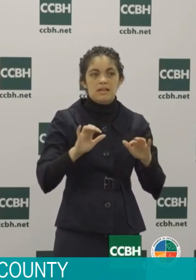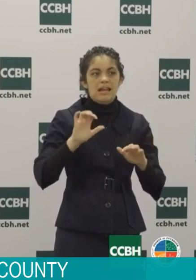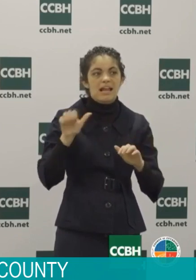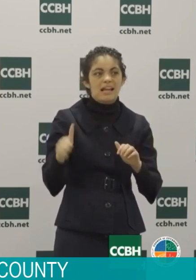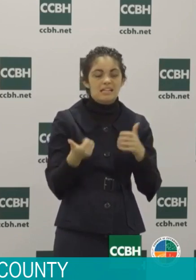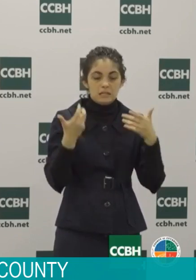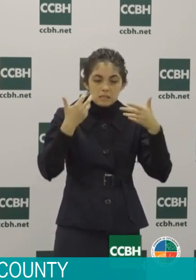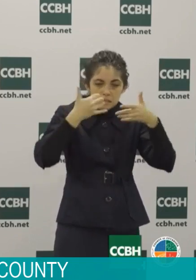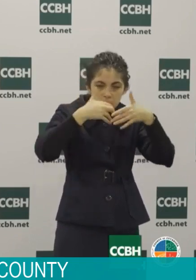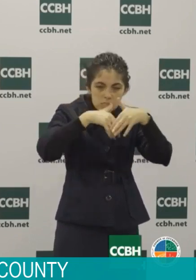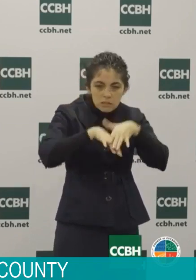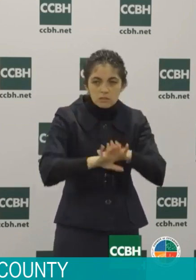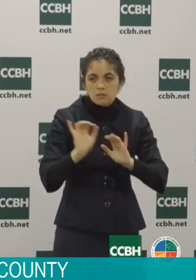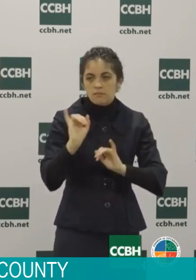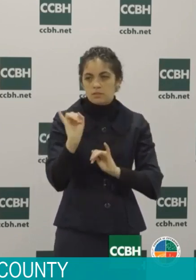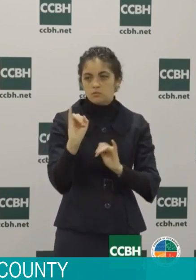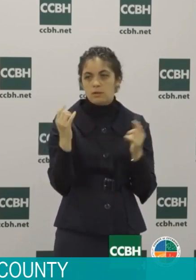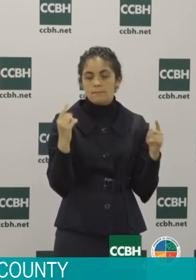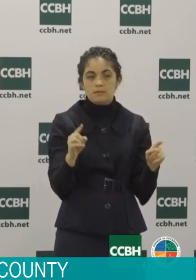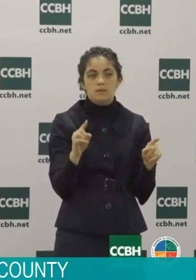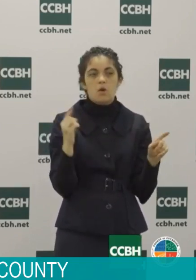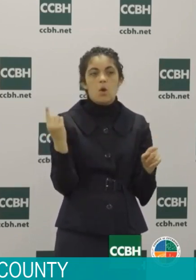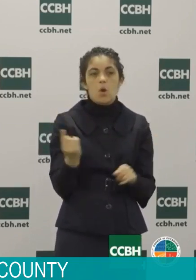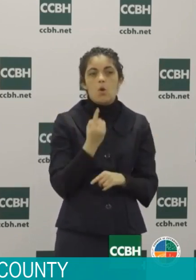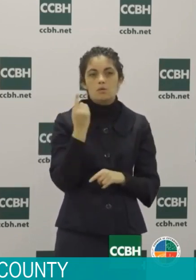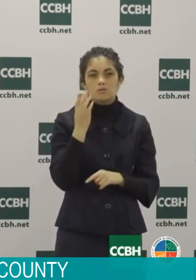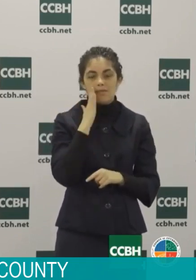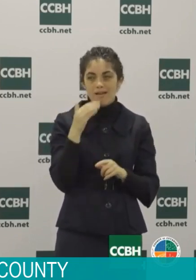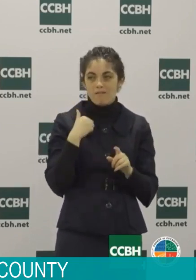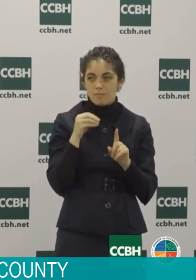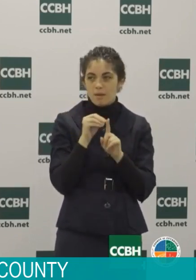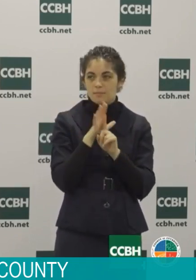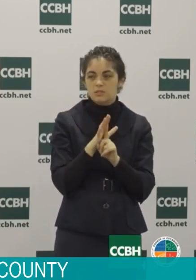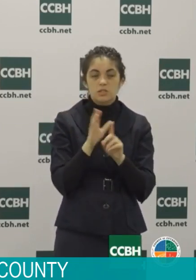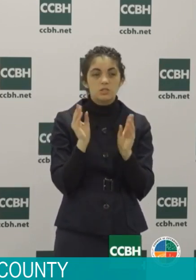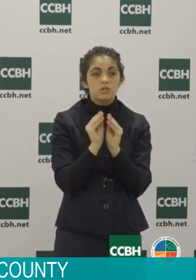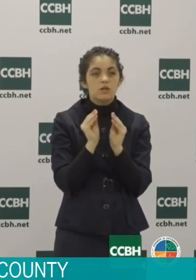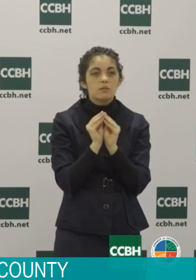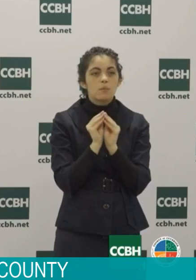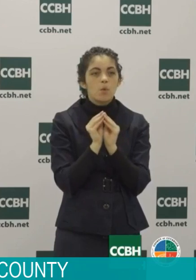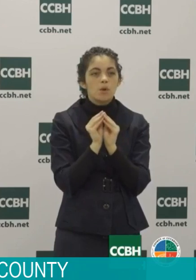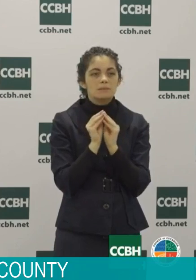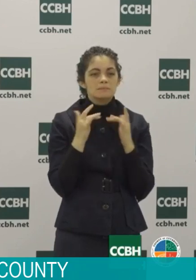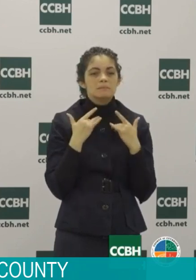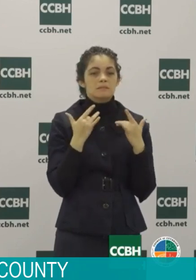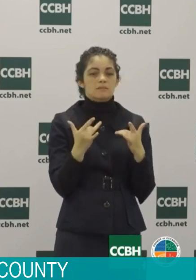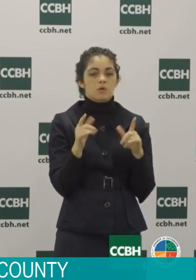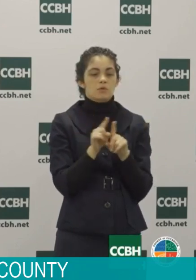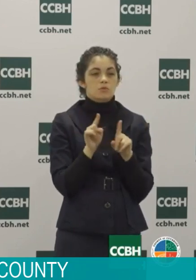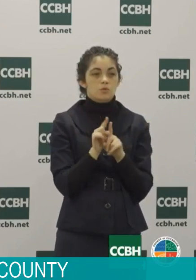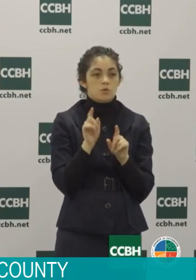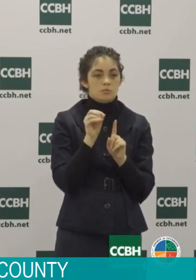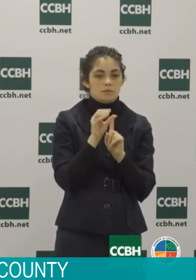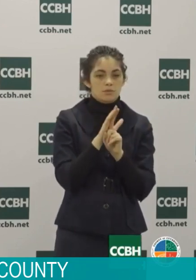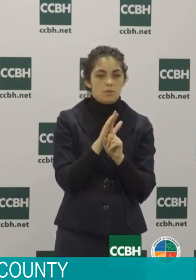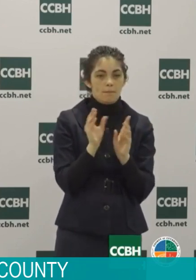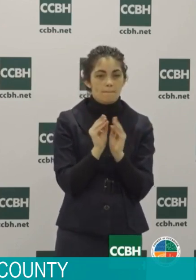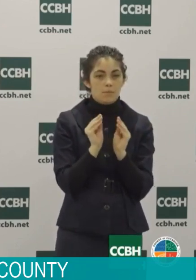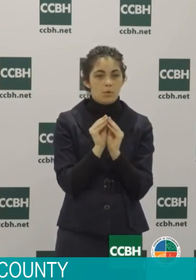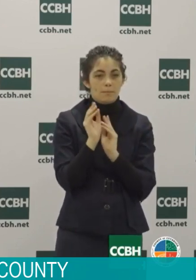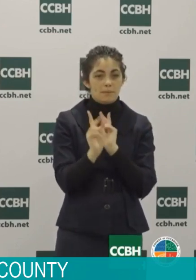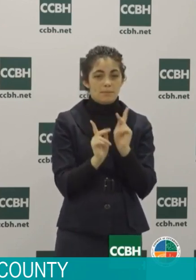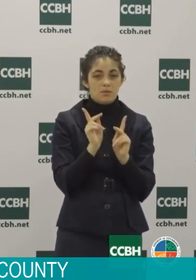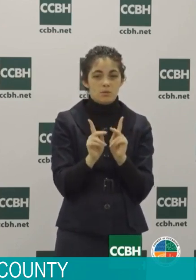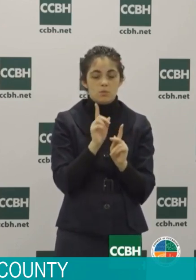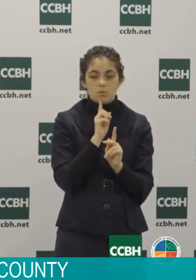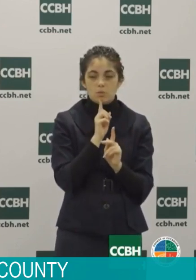emerging infectious disease, there are always populations who are most vulnerable. And those populations tend to be populations who have